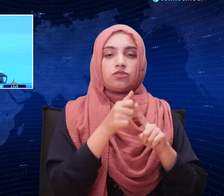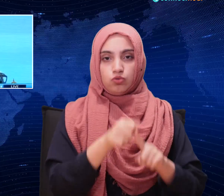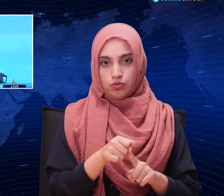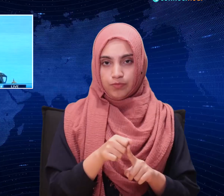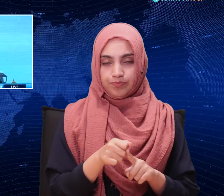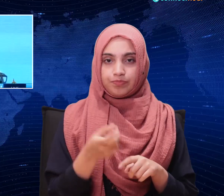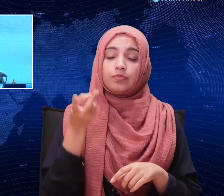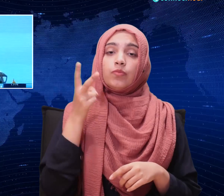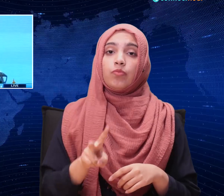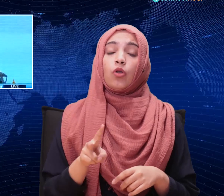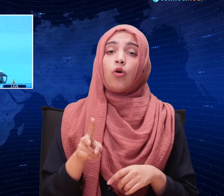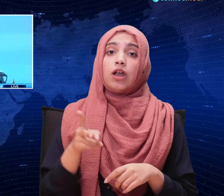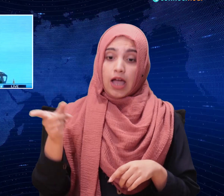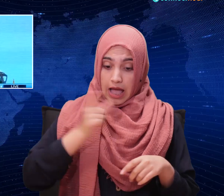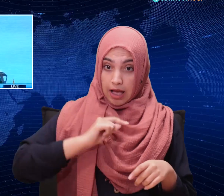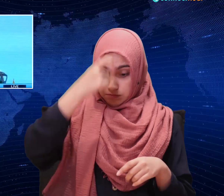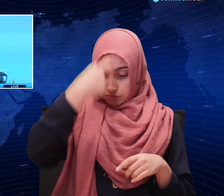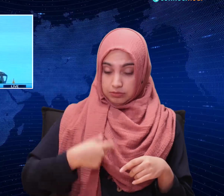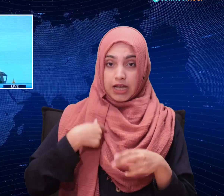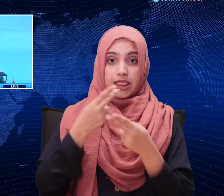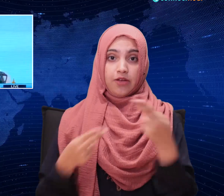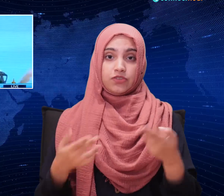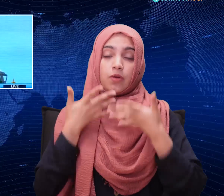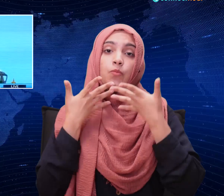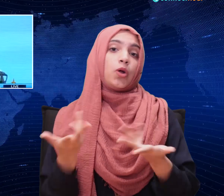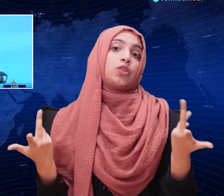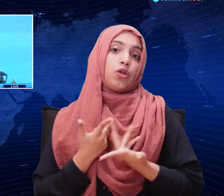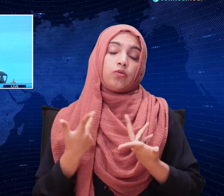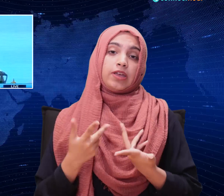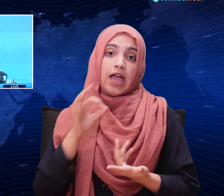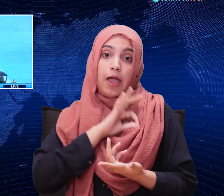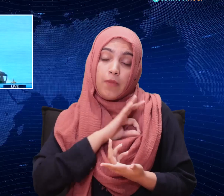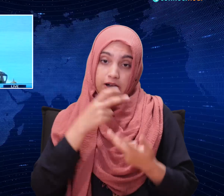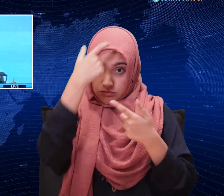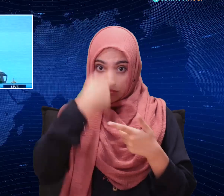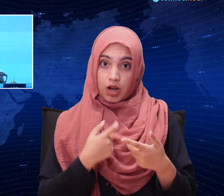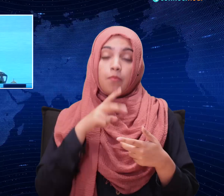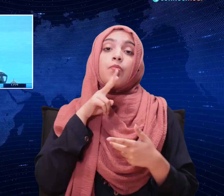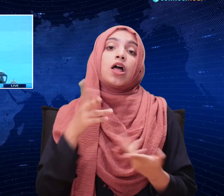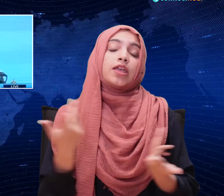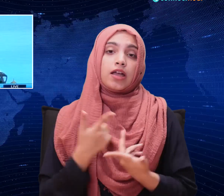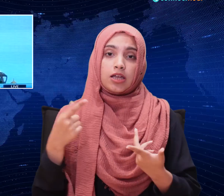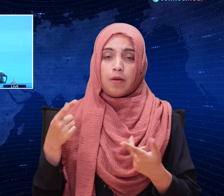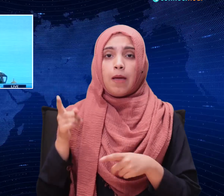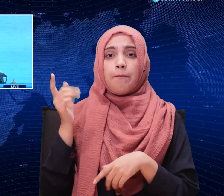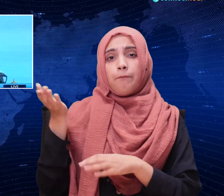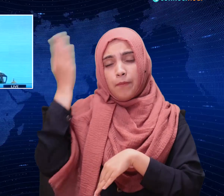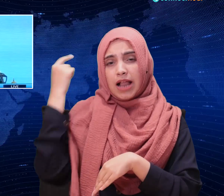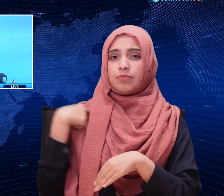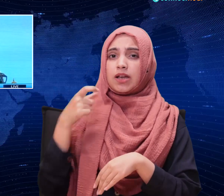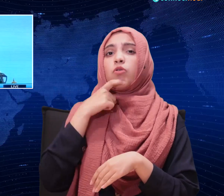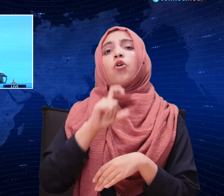Talking about his own experience, he recalled that when he graduated from Aitchison College and went to England for